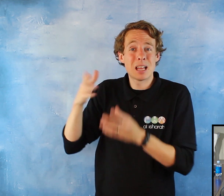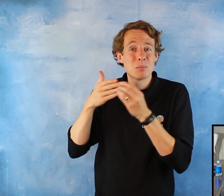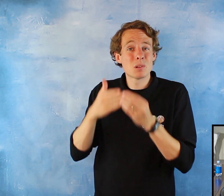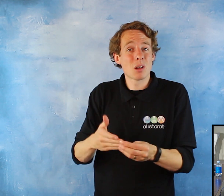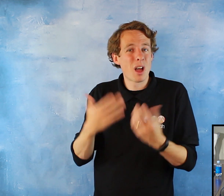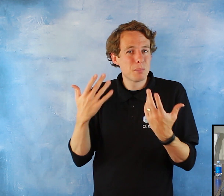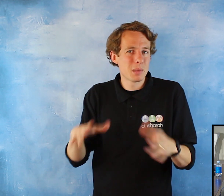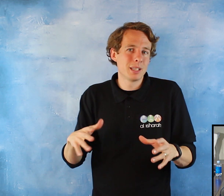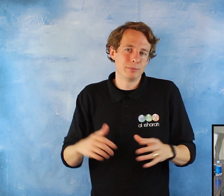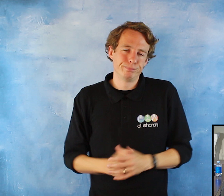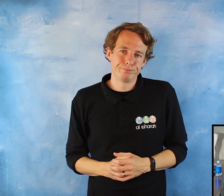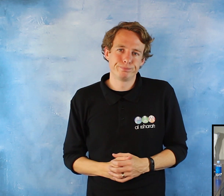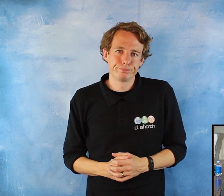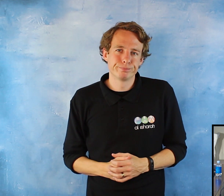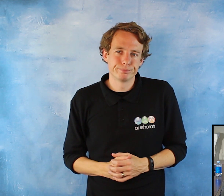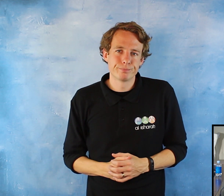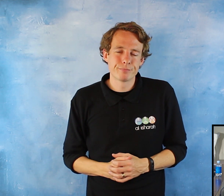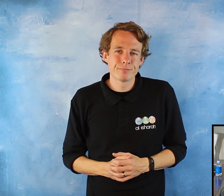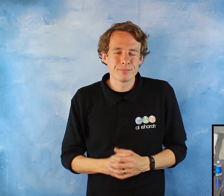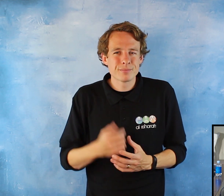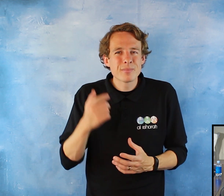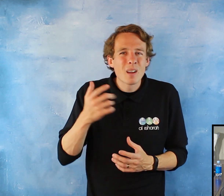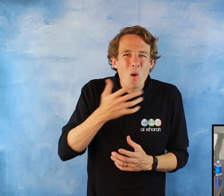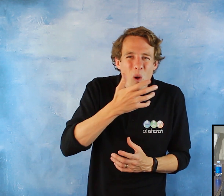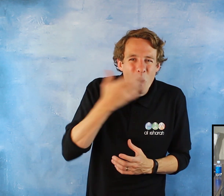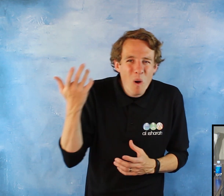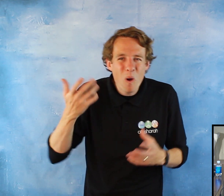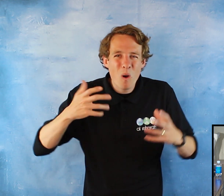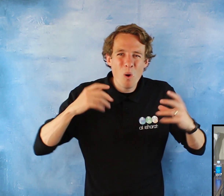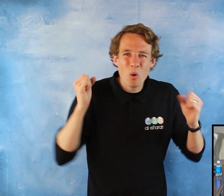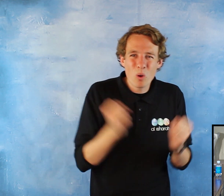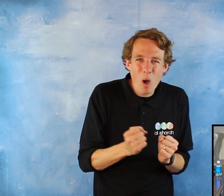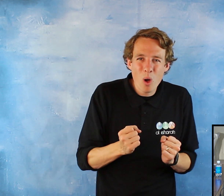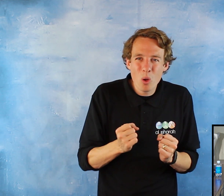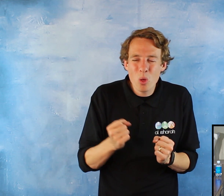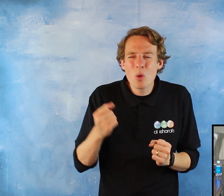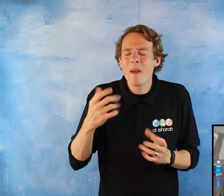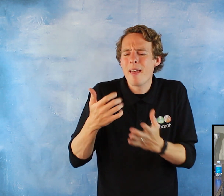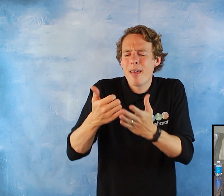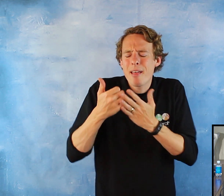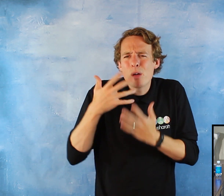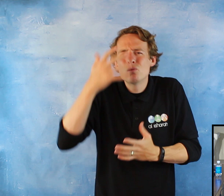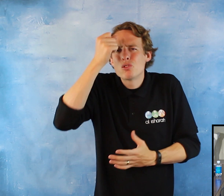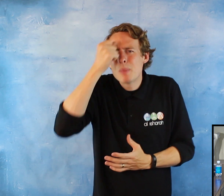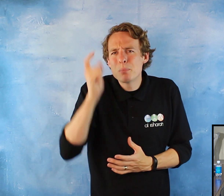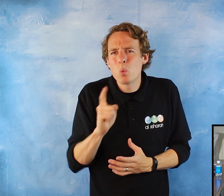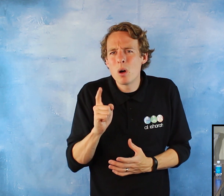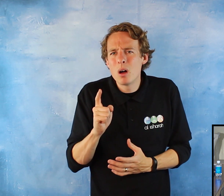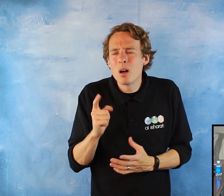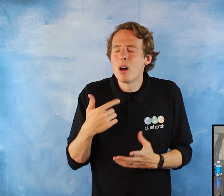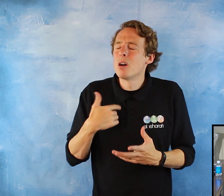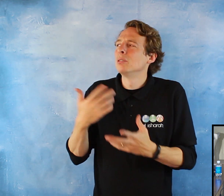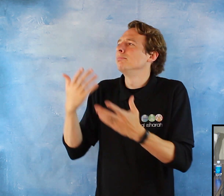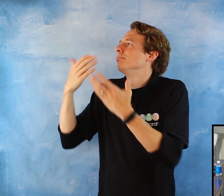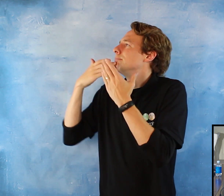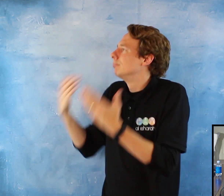When things are happening, everything is normal, we don't appreciate Allah, His favor, His mercy, the bounties of Him we enjoy.